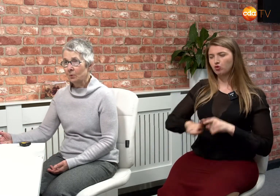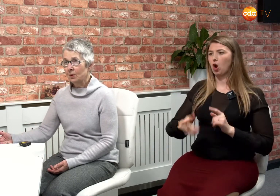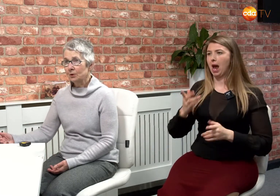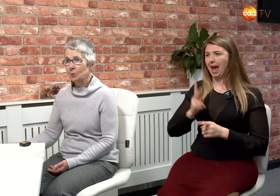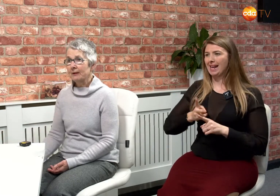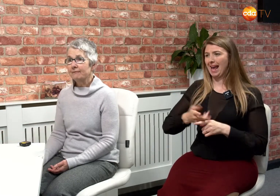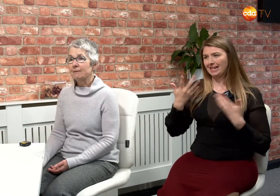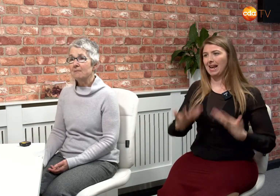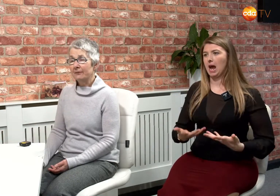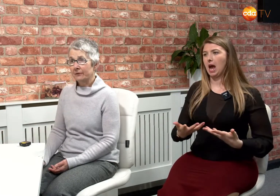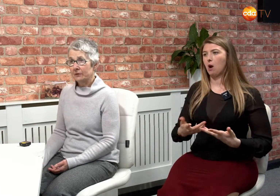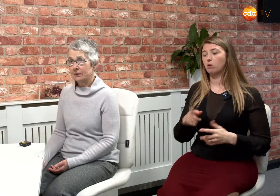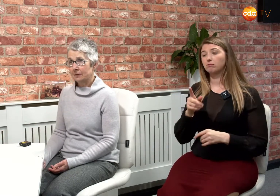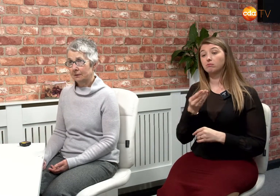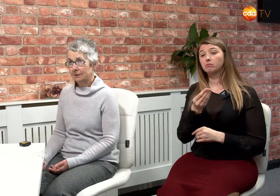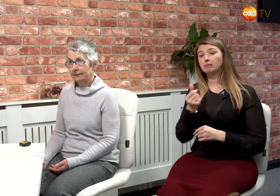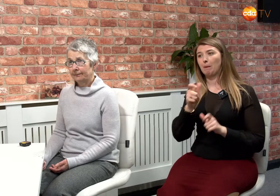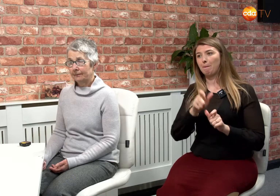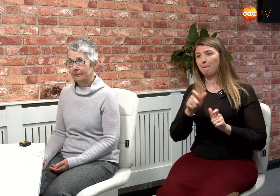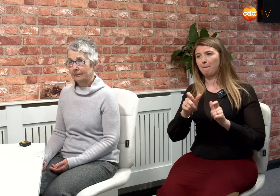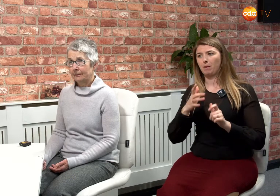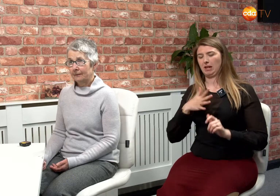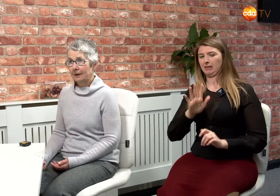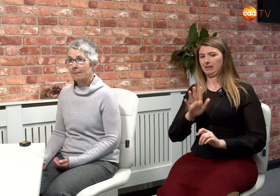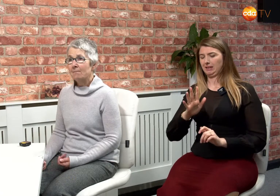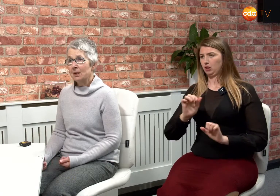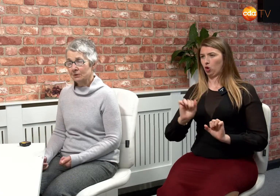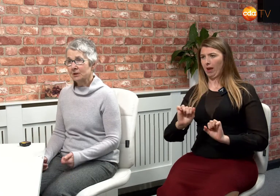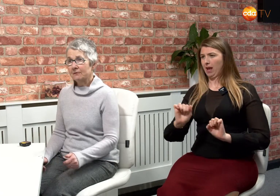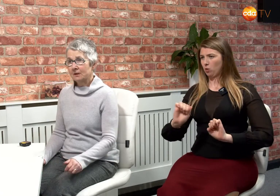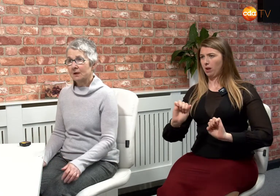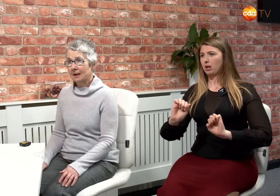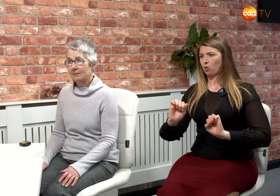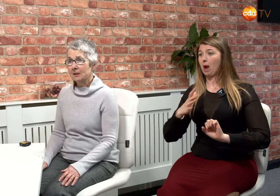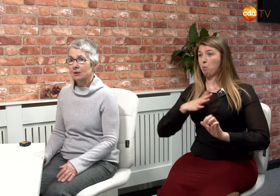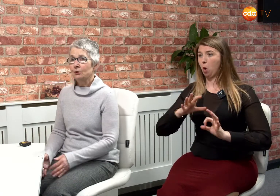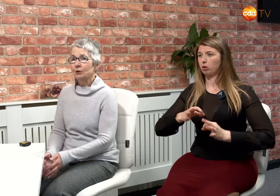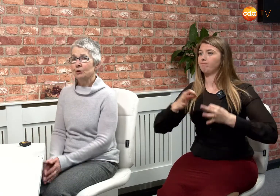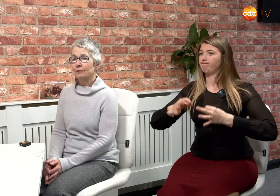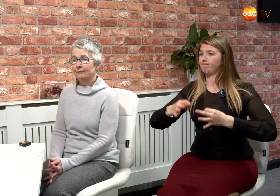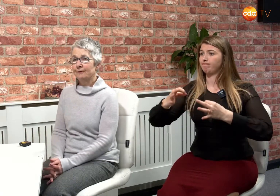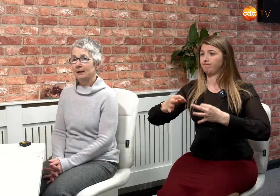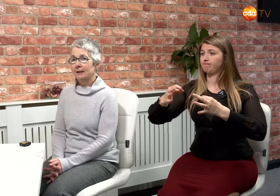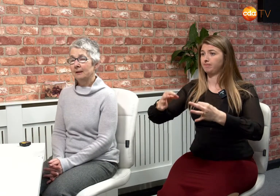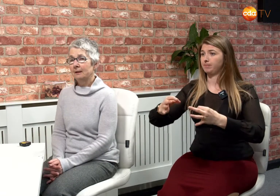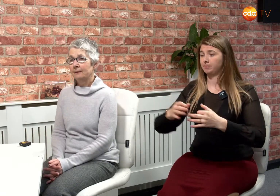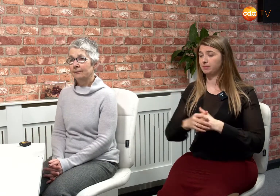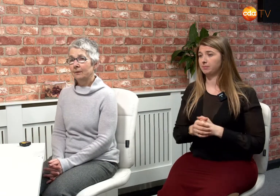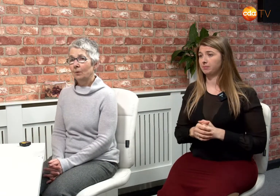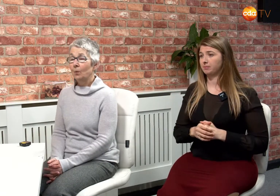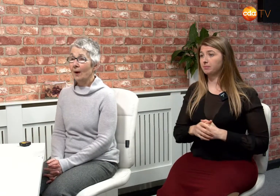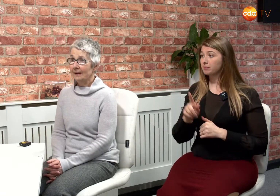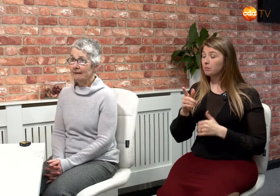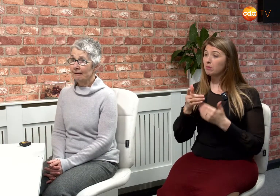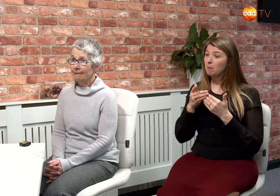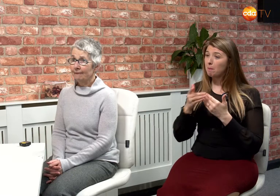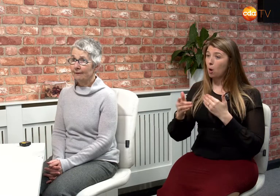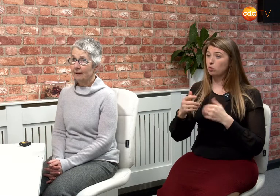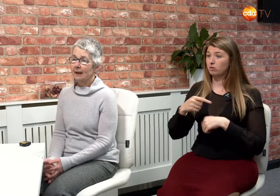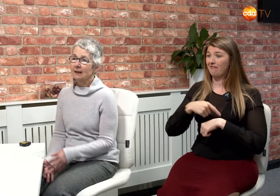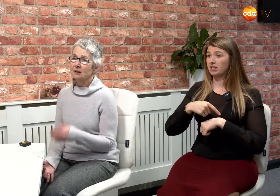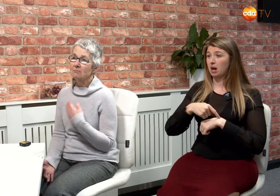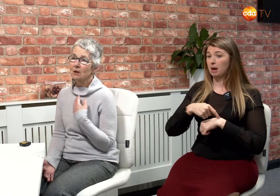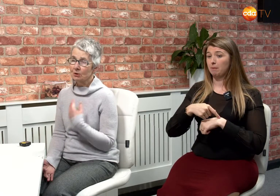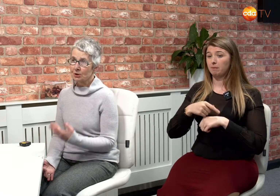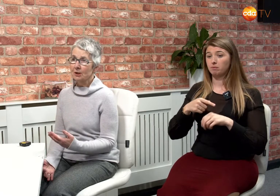Some people want to wait for months. Most of the time, as long as you're feeling well